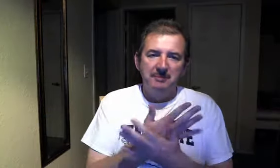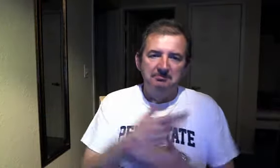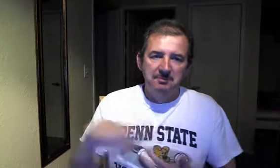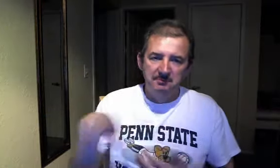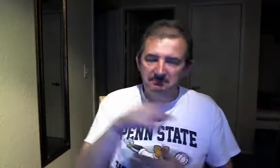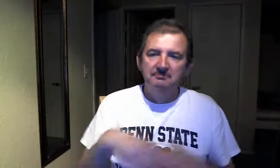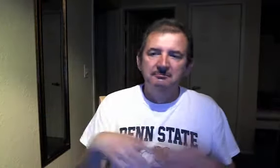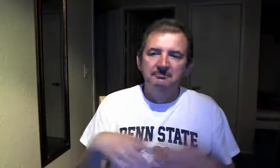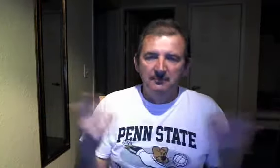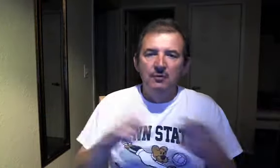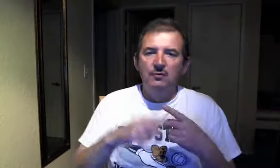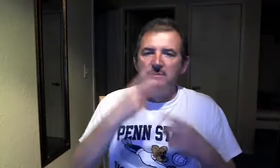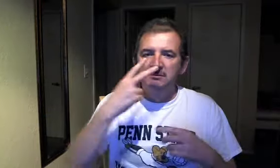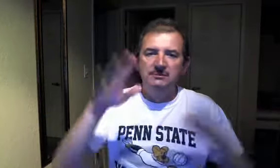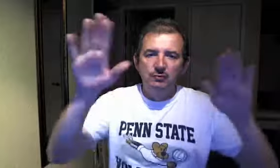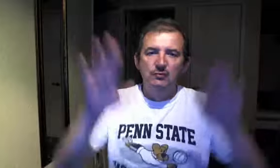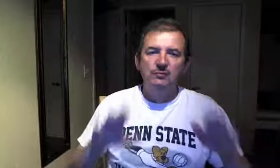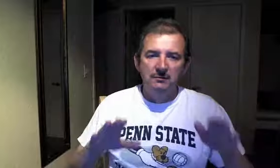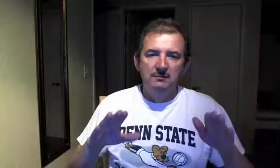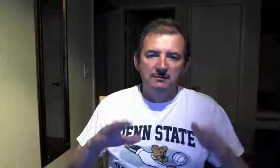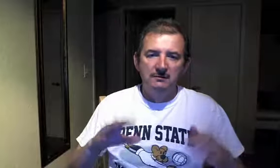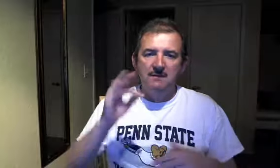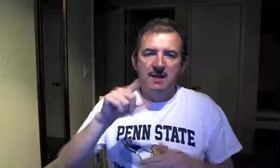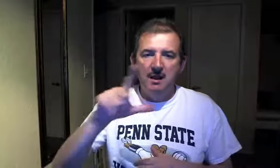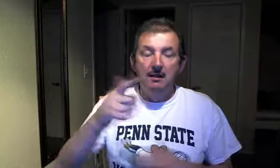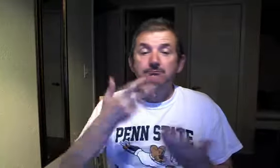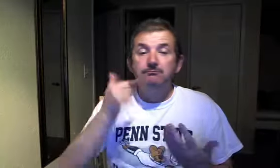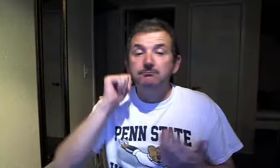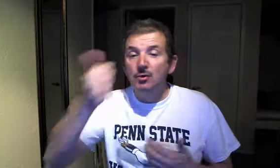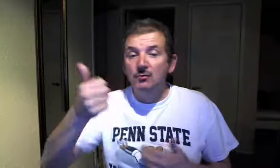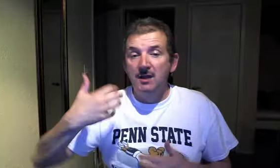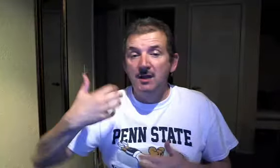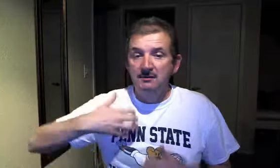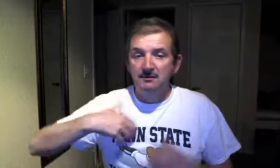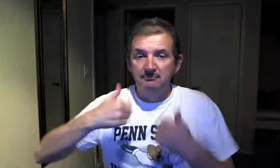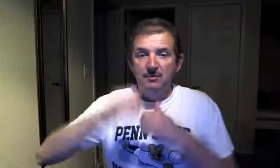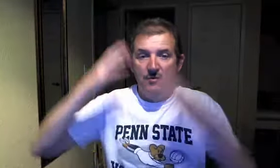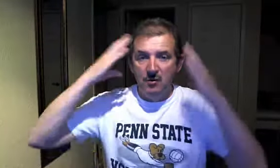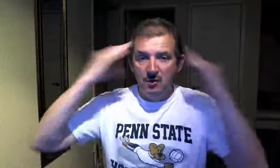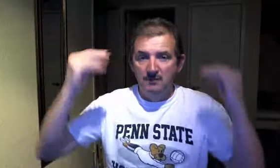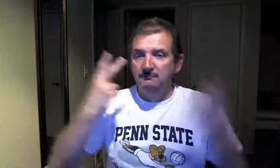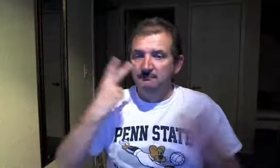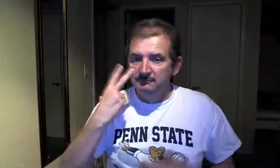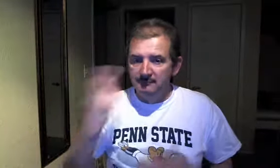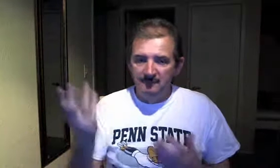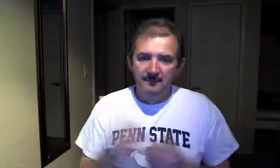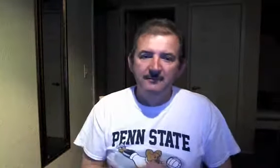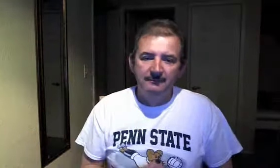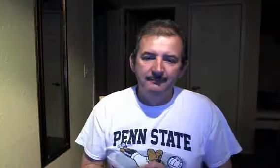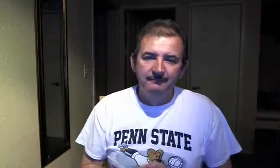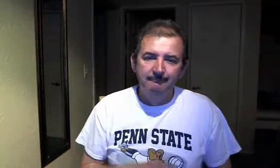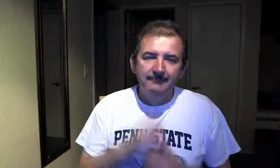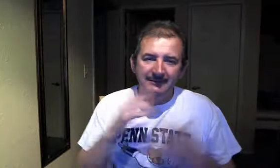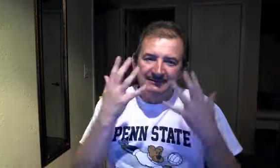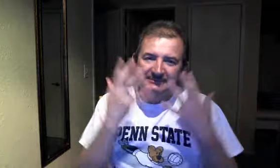I'm going ask Tyler to help me unfold this one. Tyler, come on over here if you were. Hold on to that corner with your left hand. Hold on to